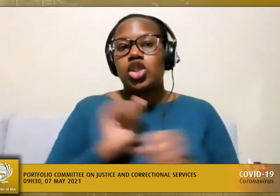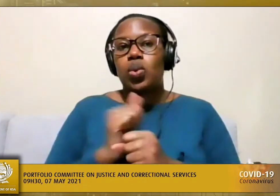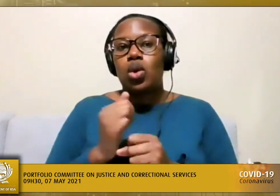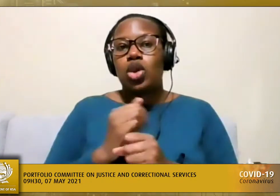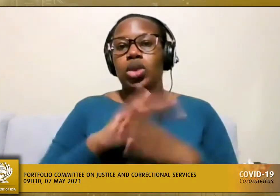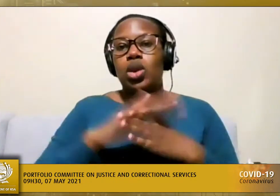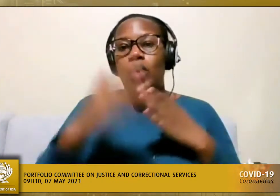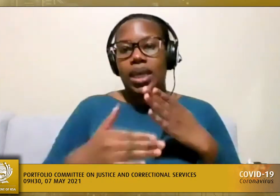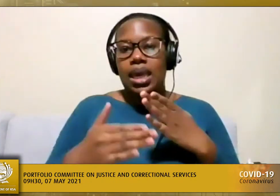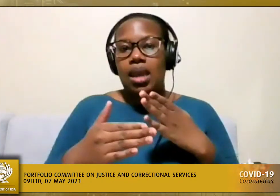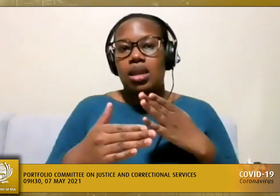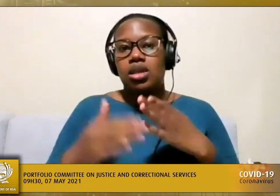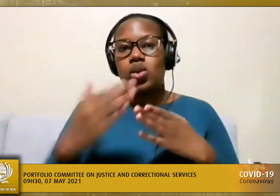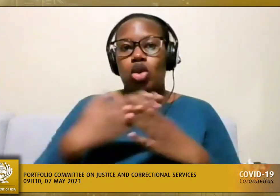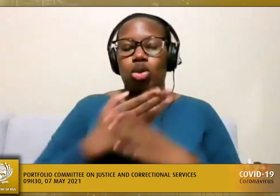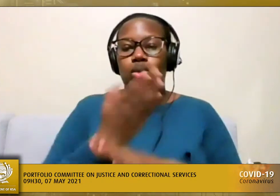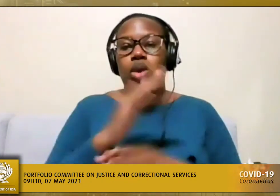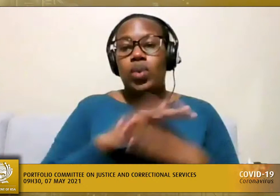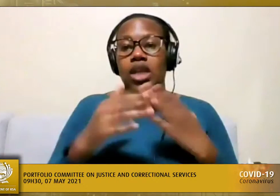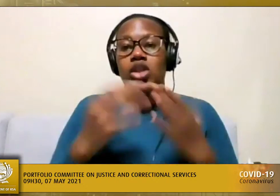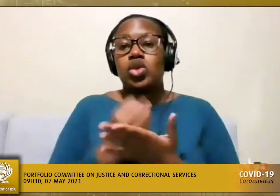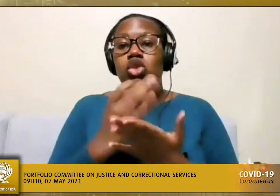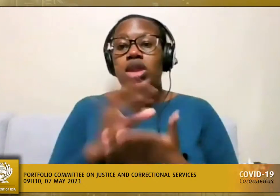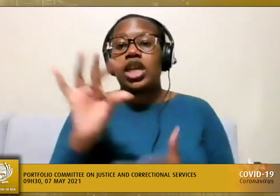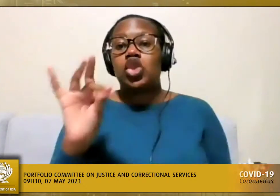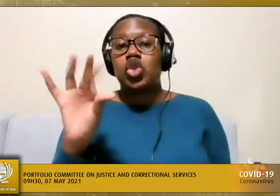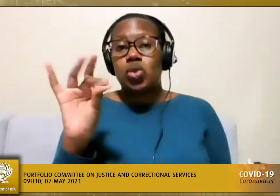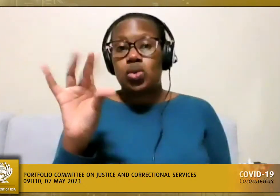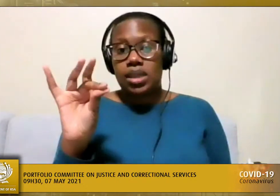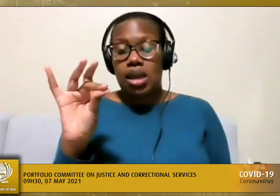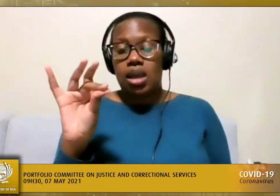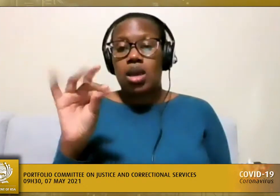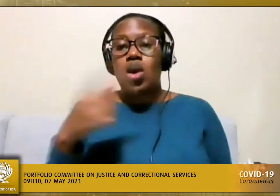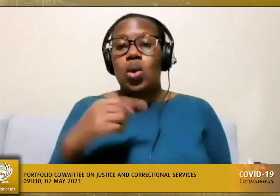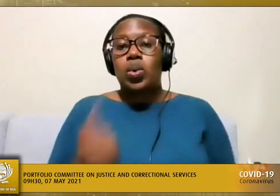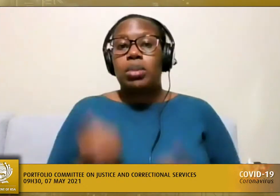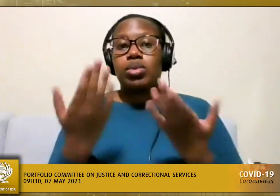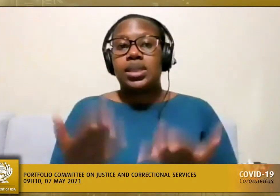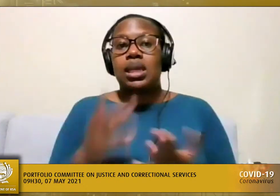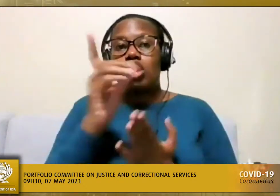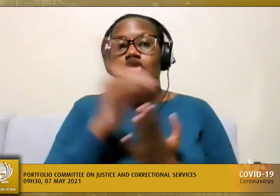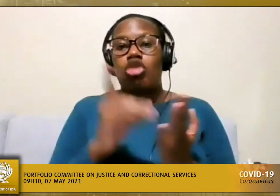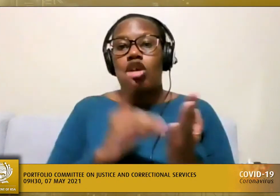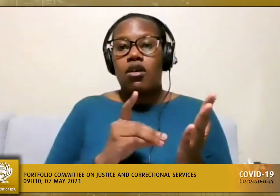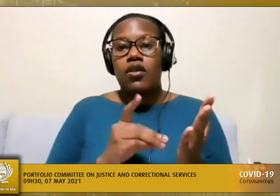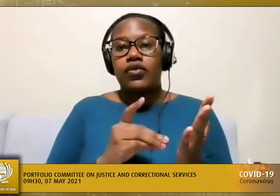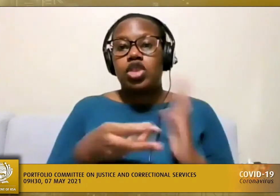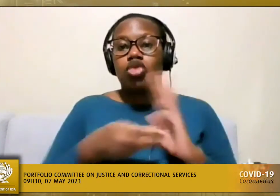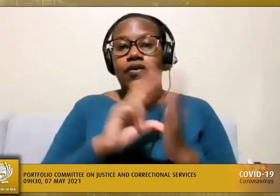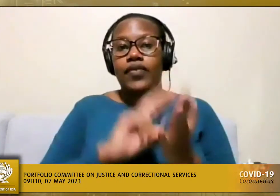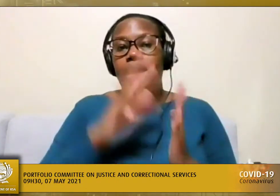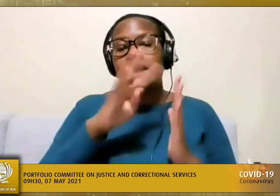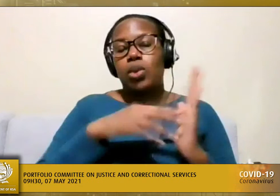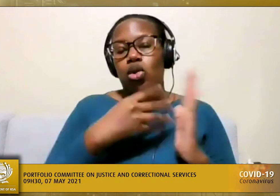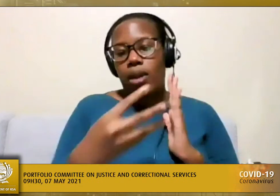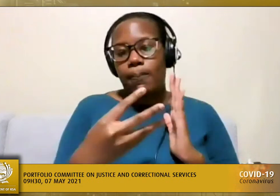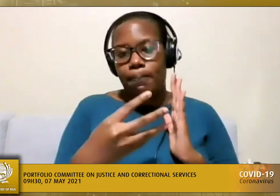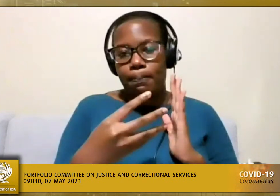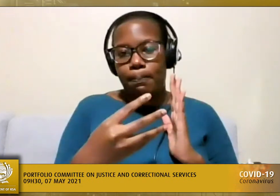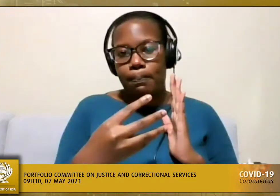to ensure that by Tuesday we present the draft revised program